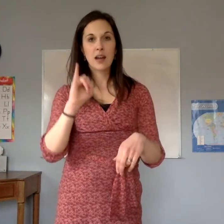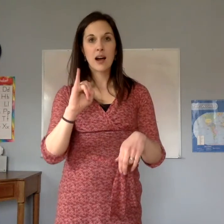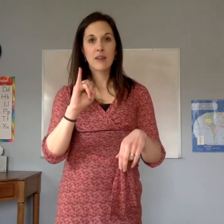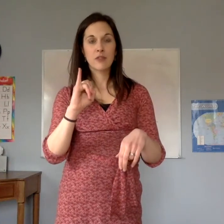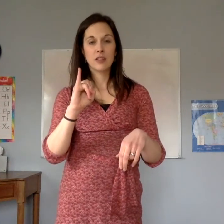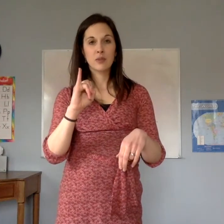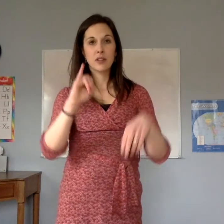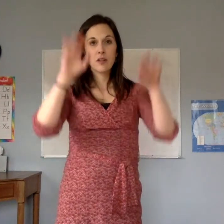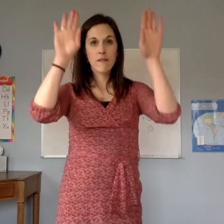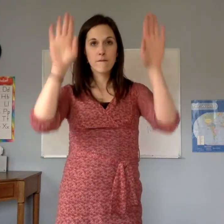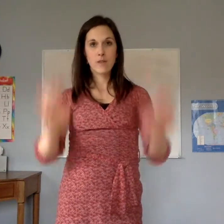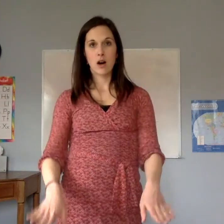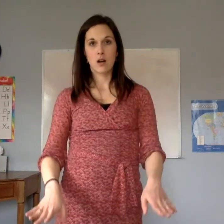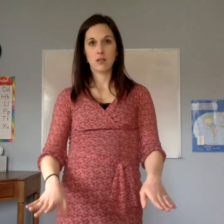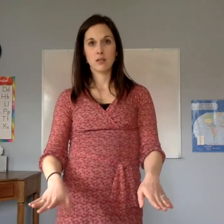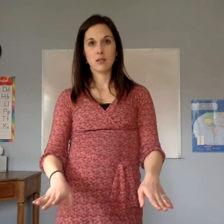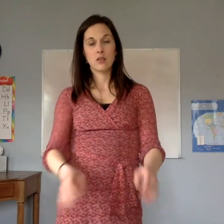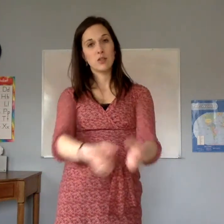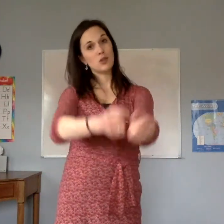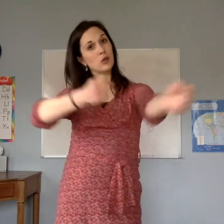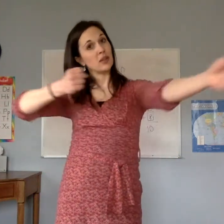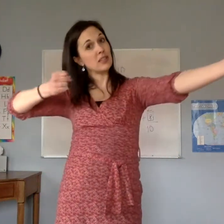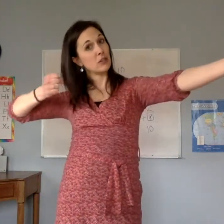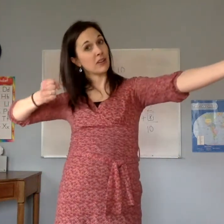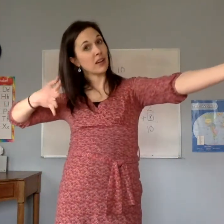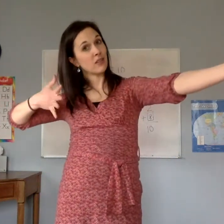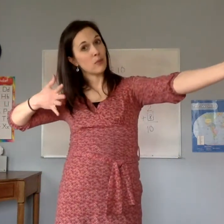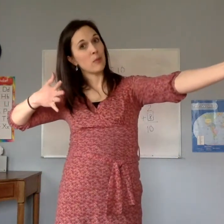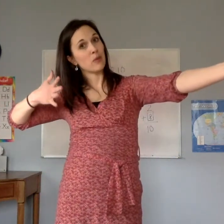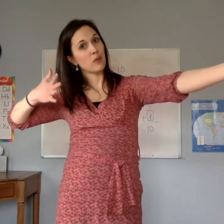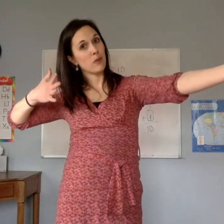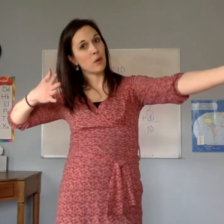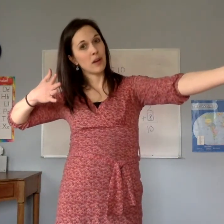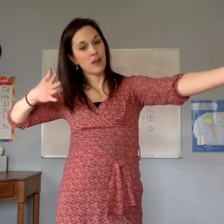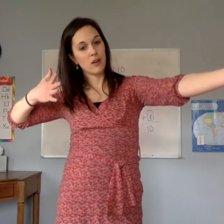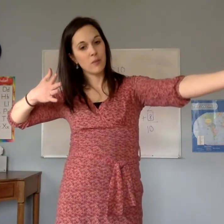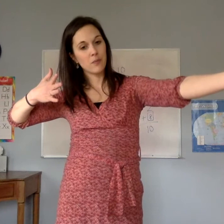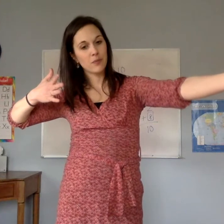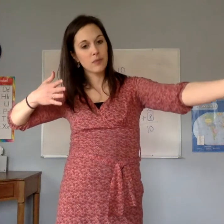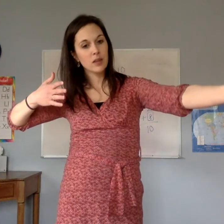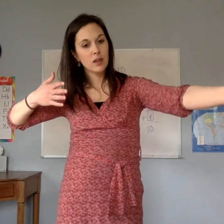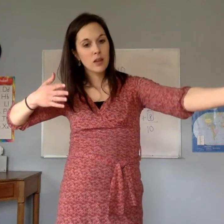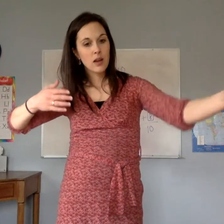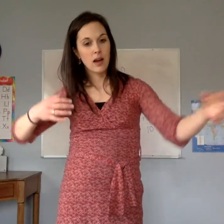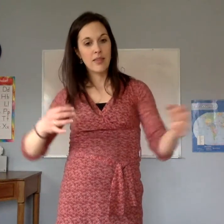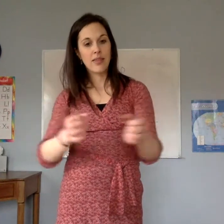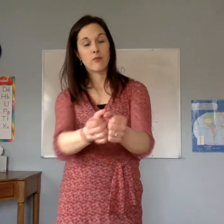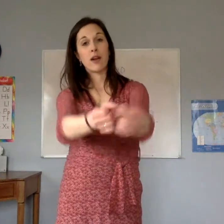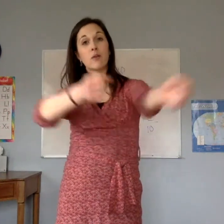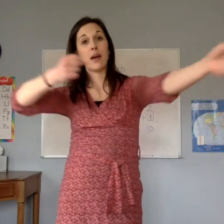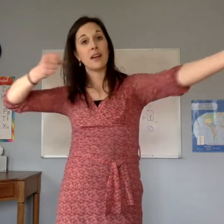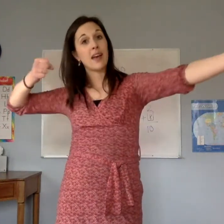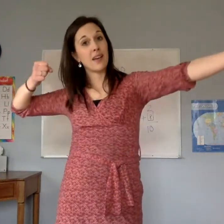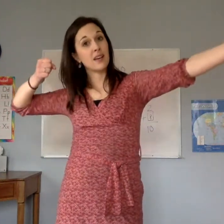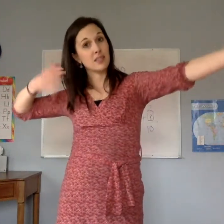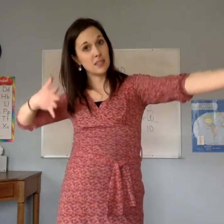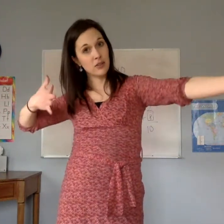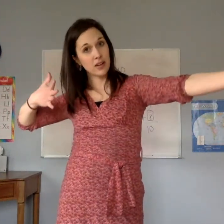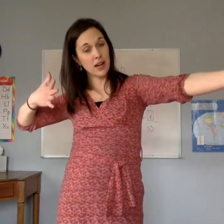I for Israel falls to Assyria. Remember the bow and arrow. And then right away again, Assyria,